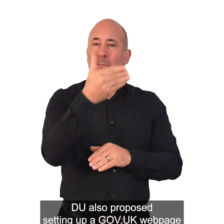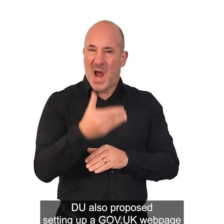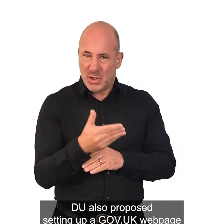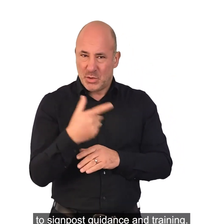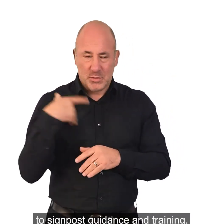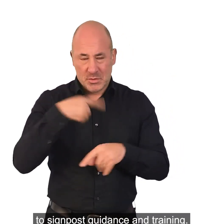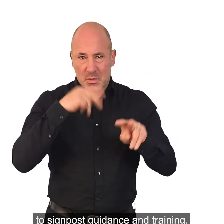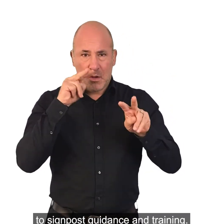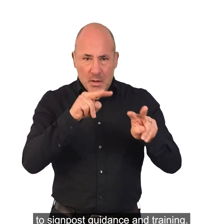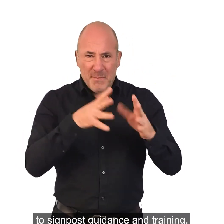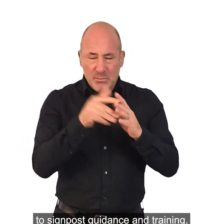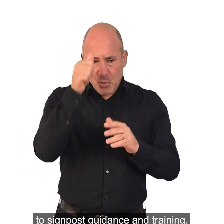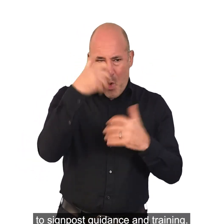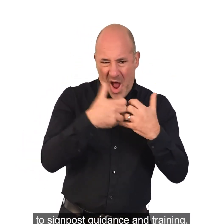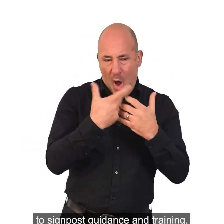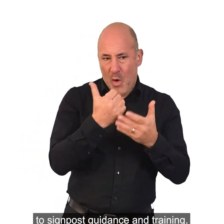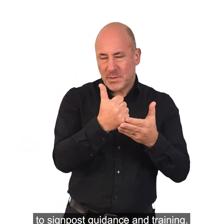to signpost guidance and training.